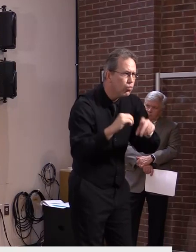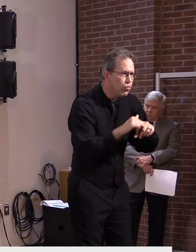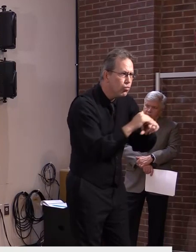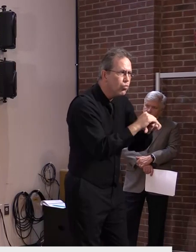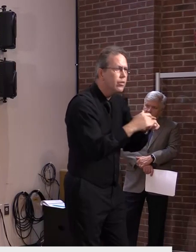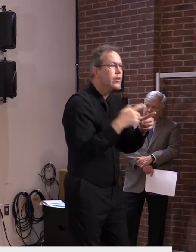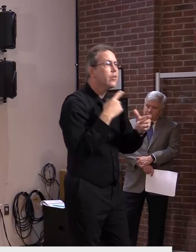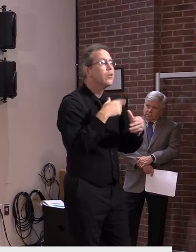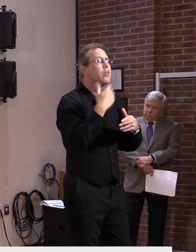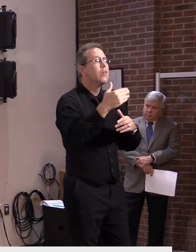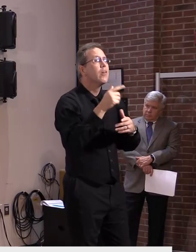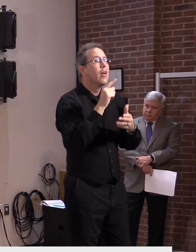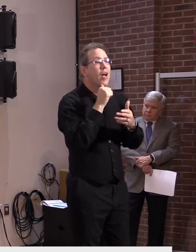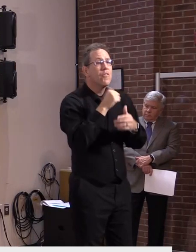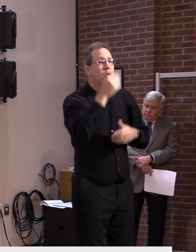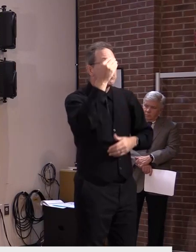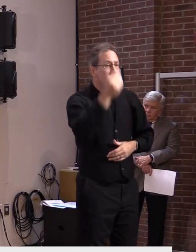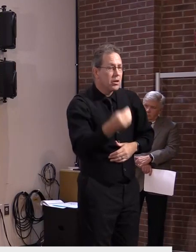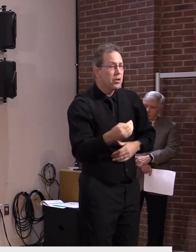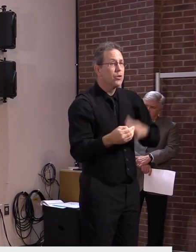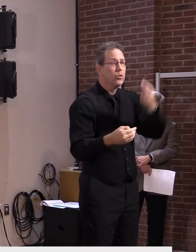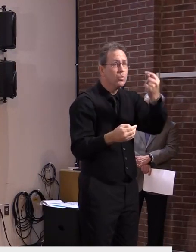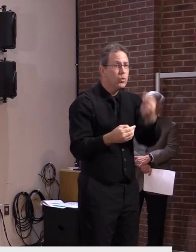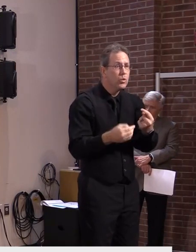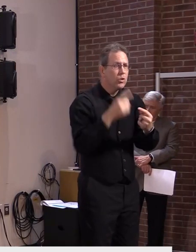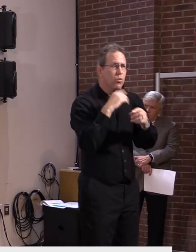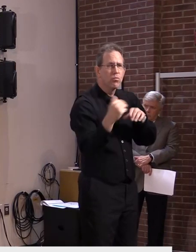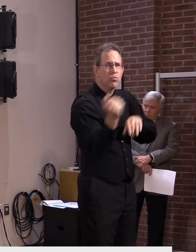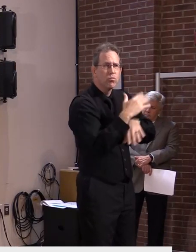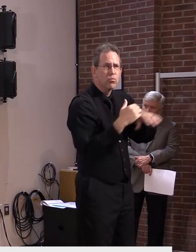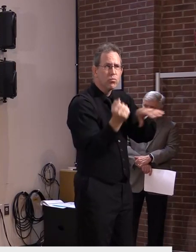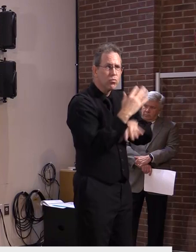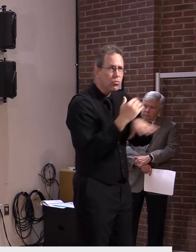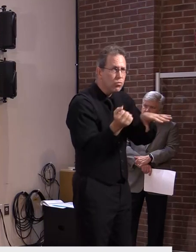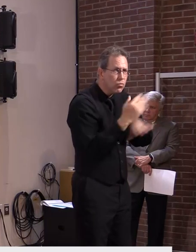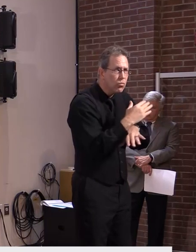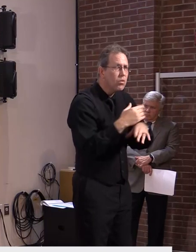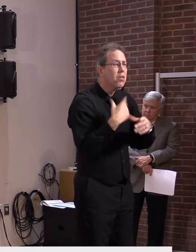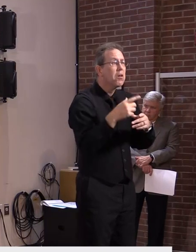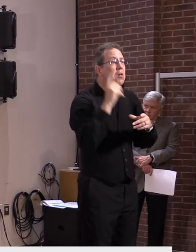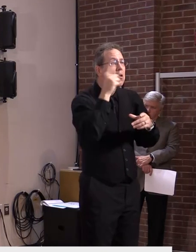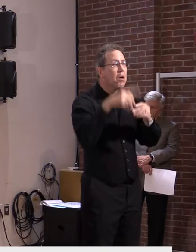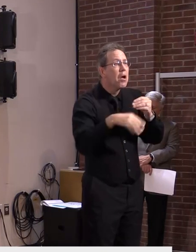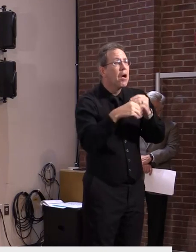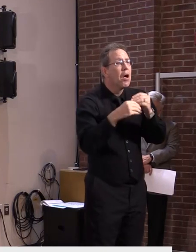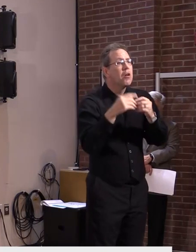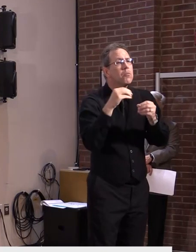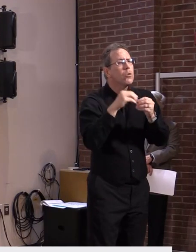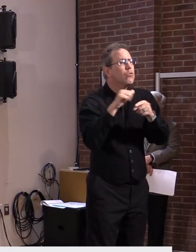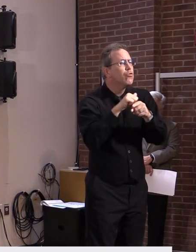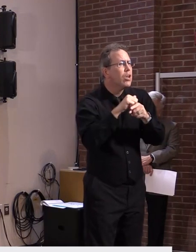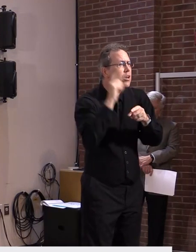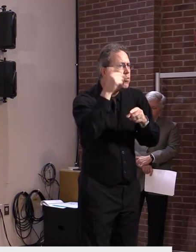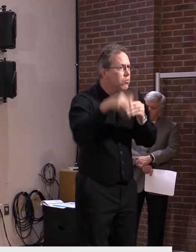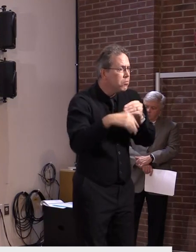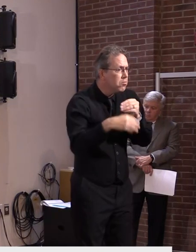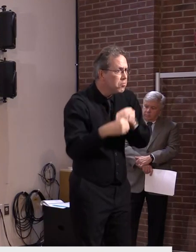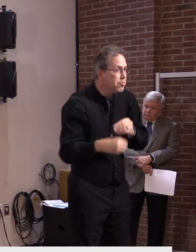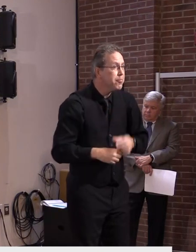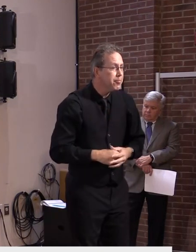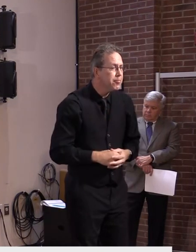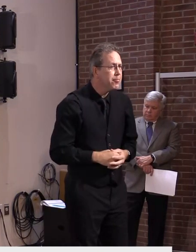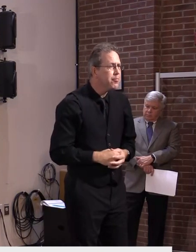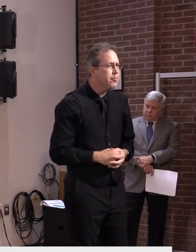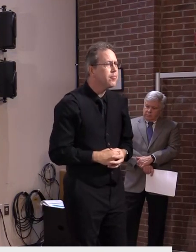Tuesday for the next 2 weeks, and we'll schedule additional trainings as necessary. We're also working on a simplified parent